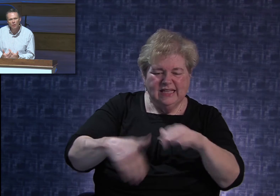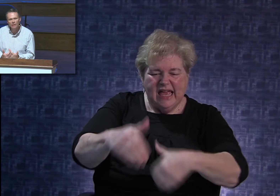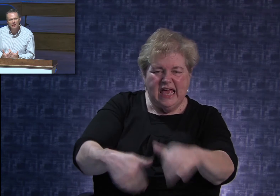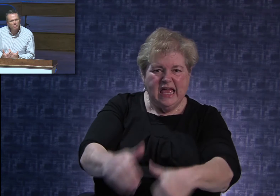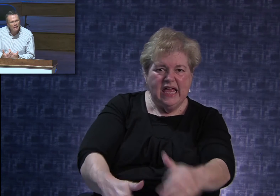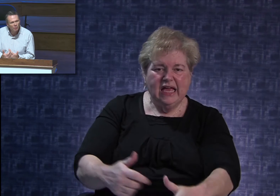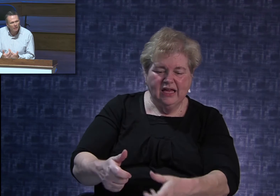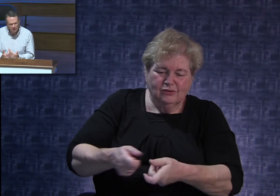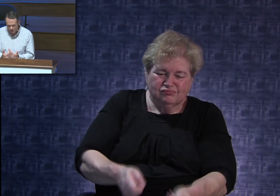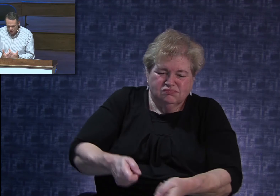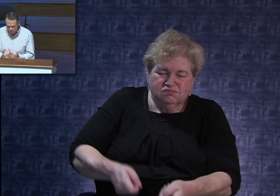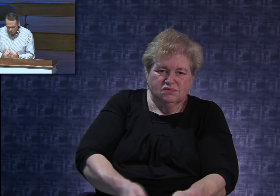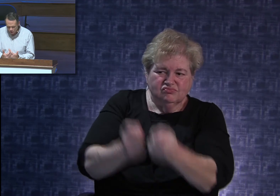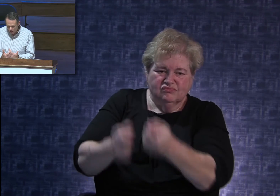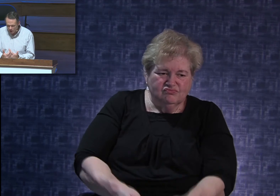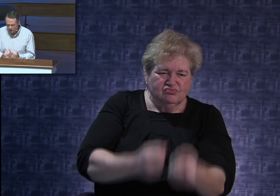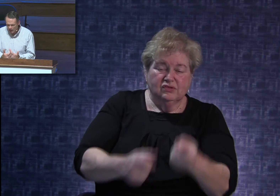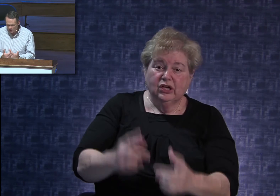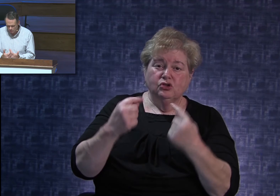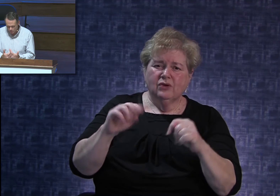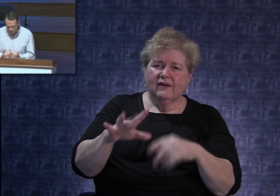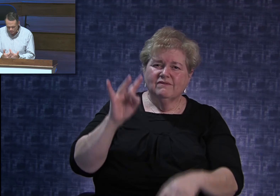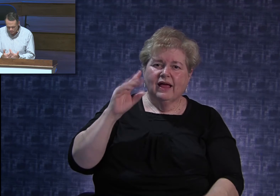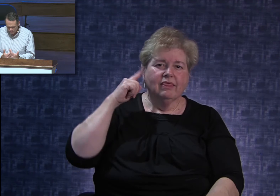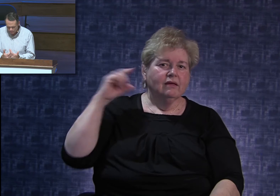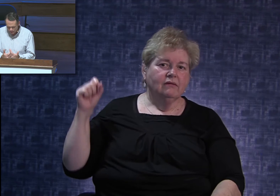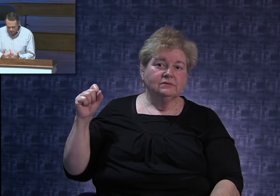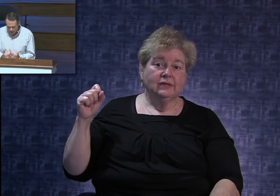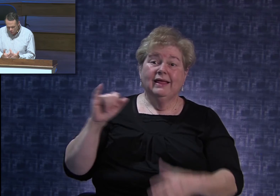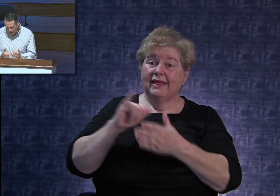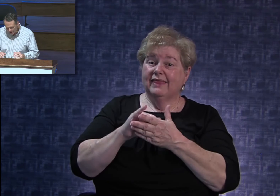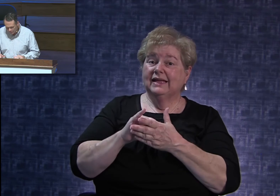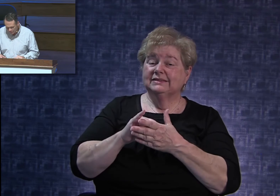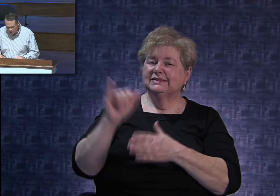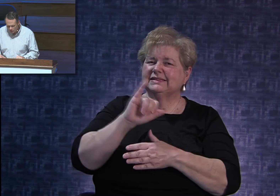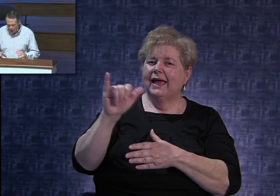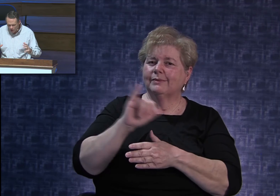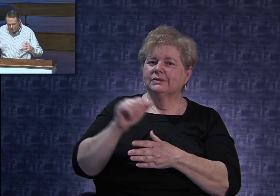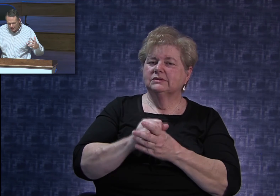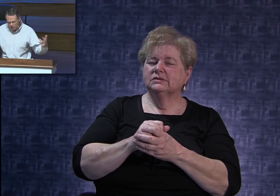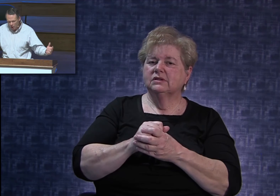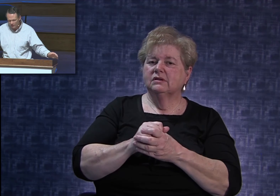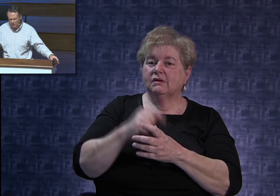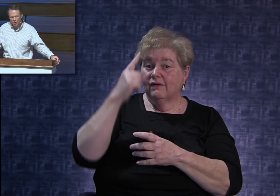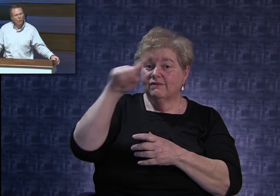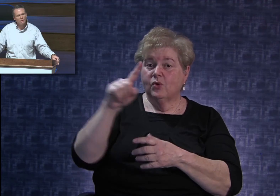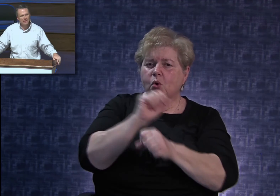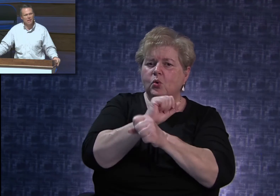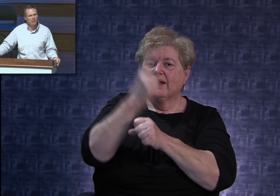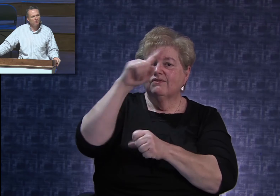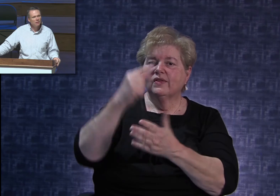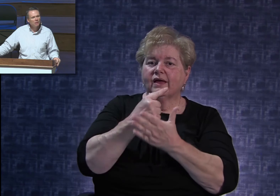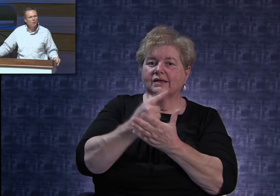keep working, keep laboring for the gospel. Like working in a field, our biggest harvest will